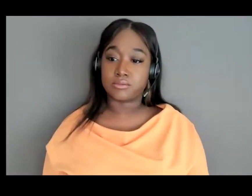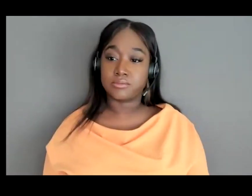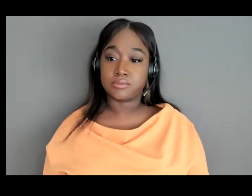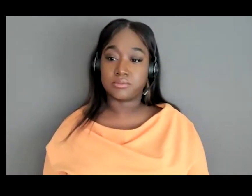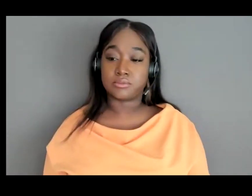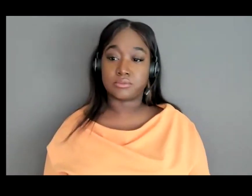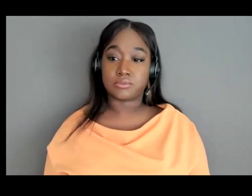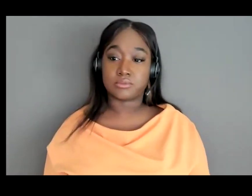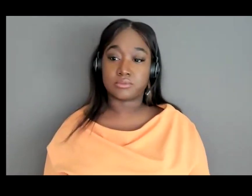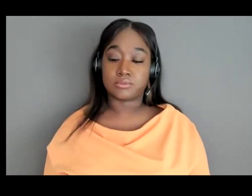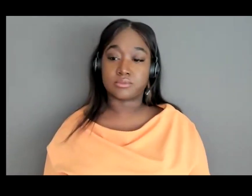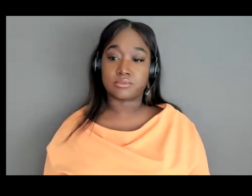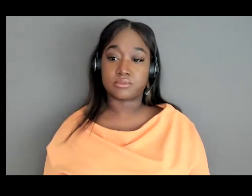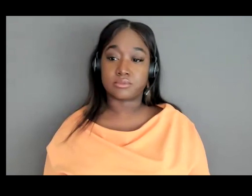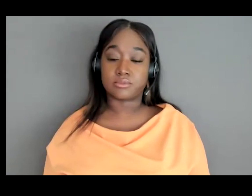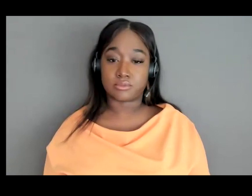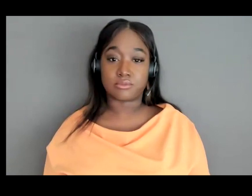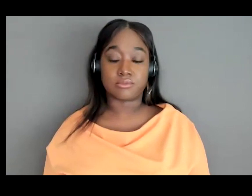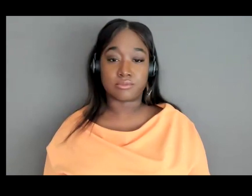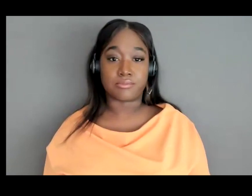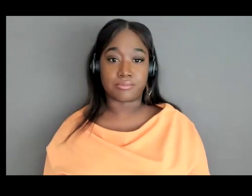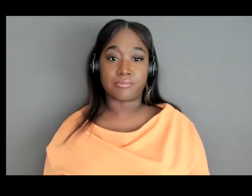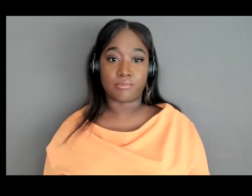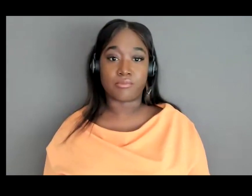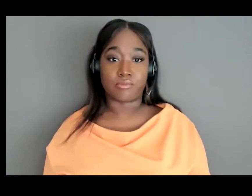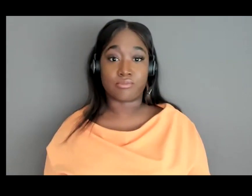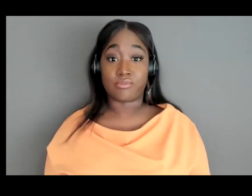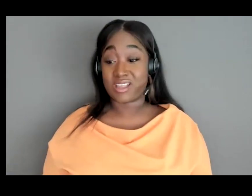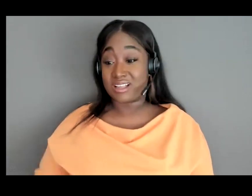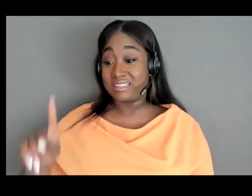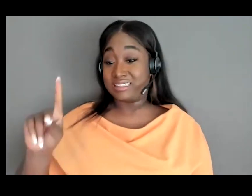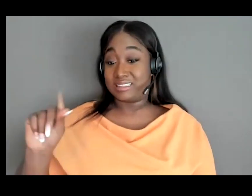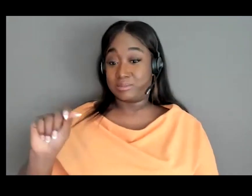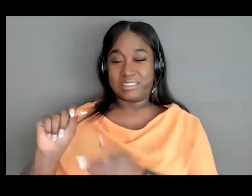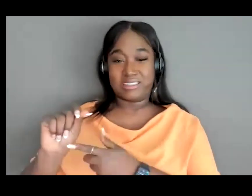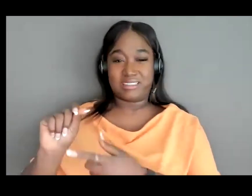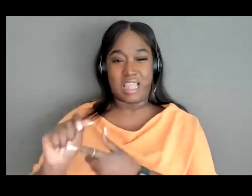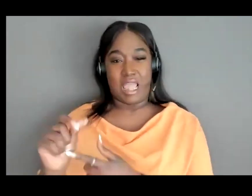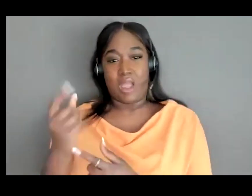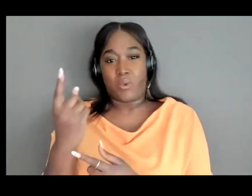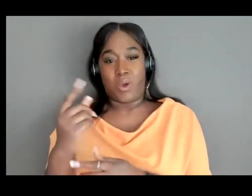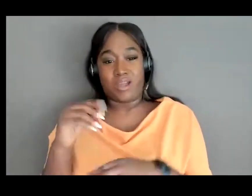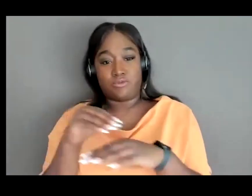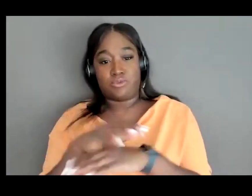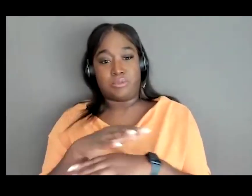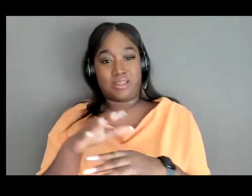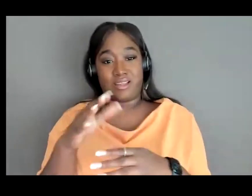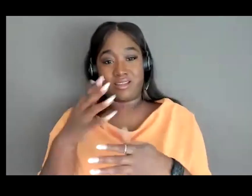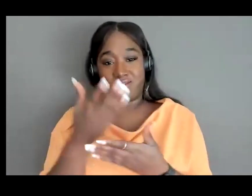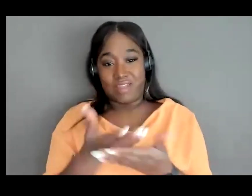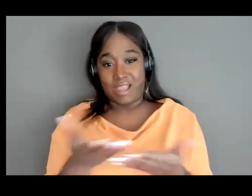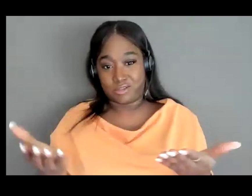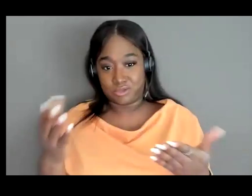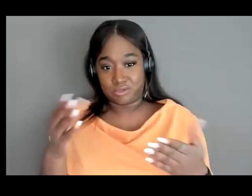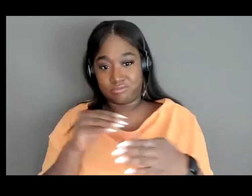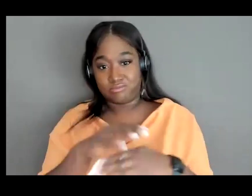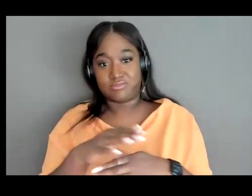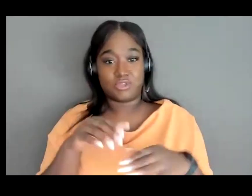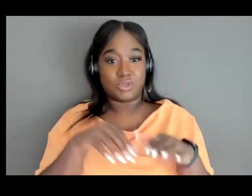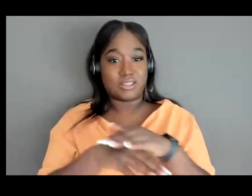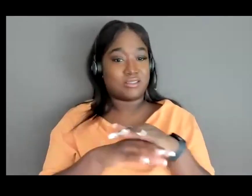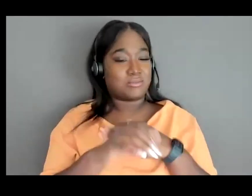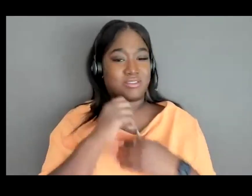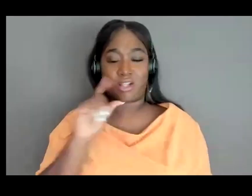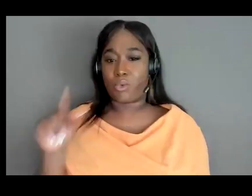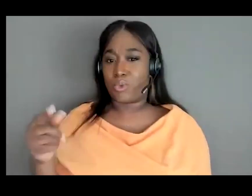And I want to talk about disability as one contributing factor to access, but